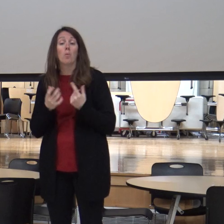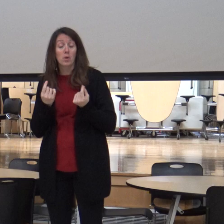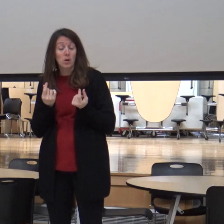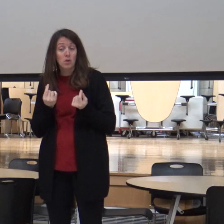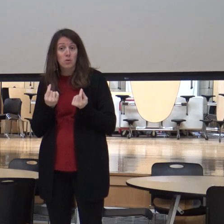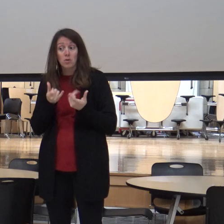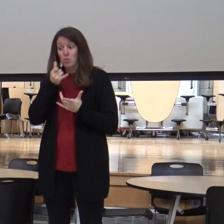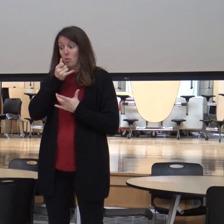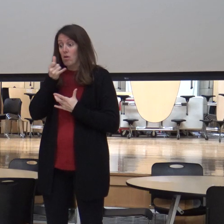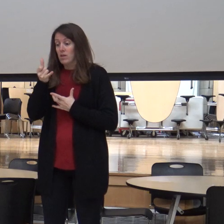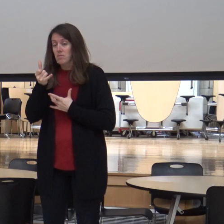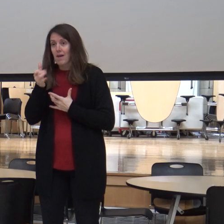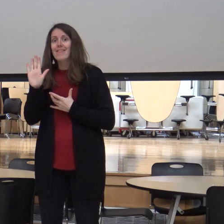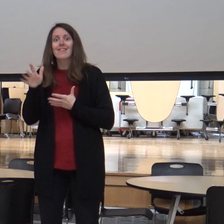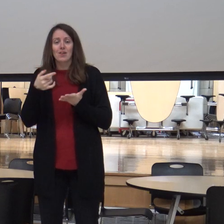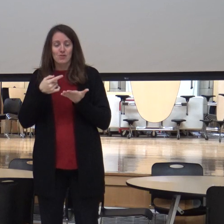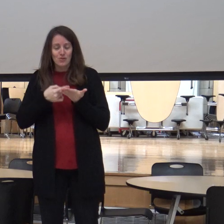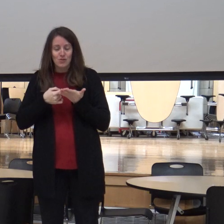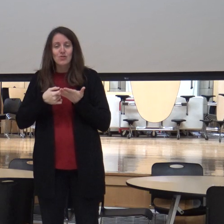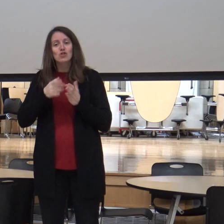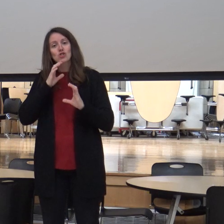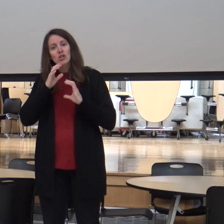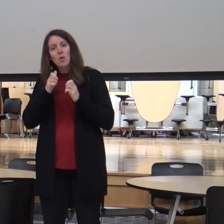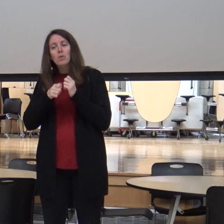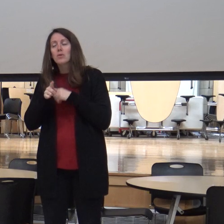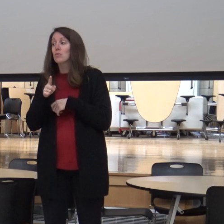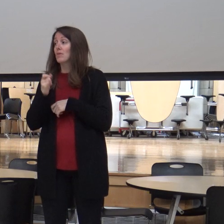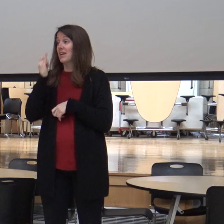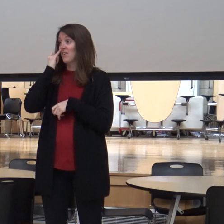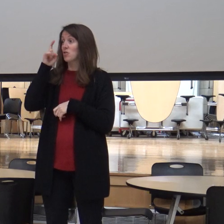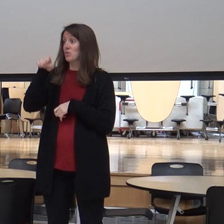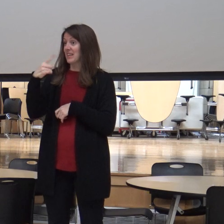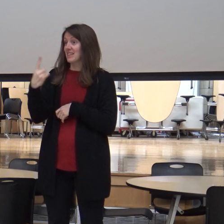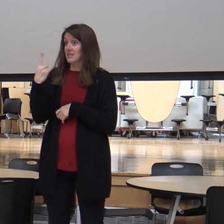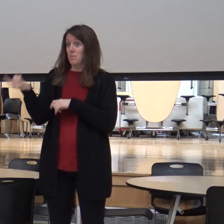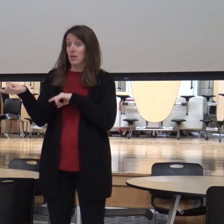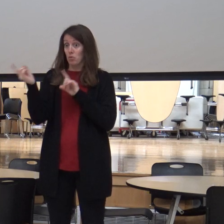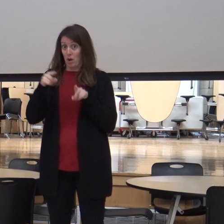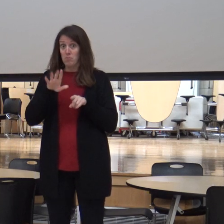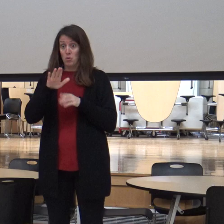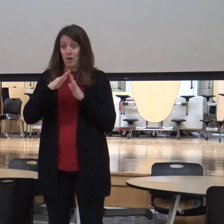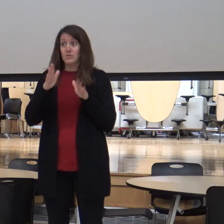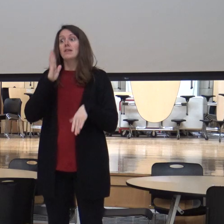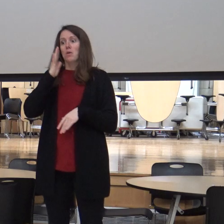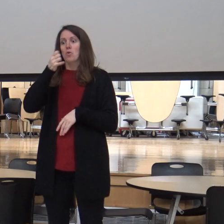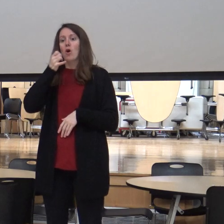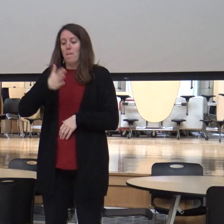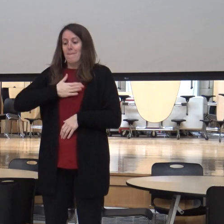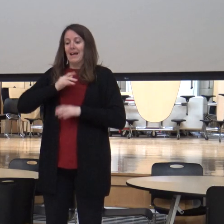you. And if you need somebody to come out, they're going to call Mobile Crisis. They're going to call my team.